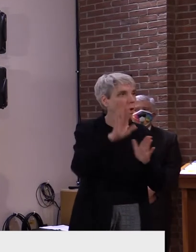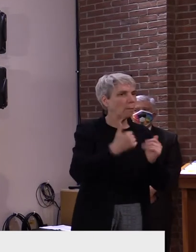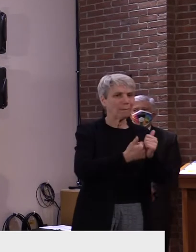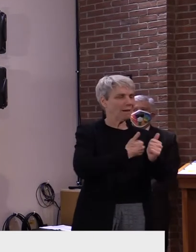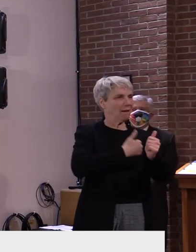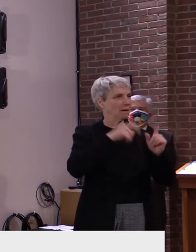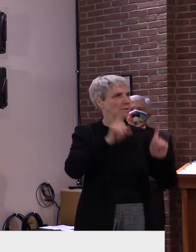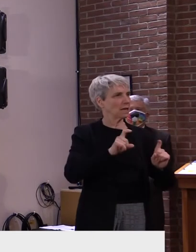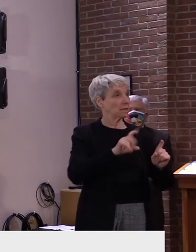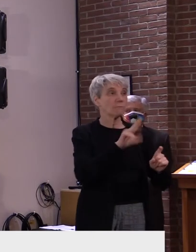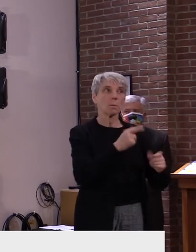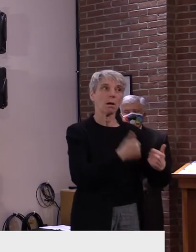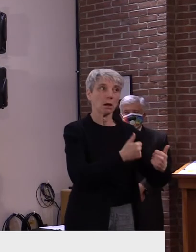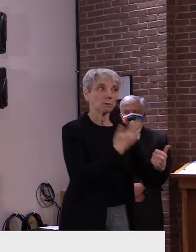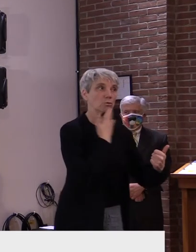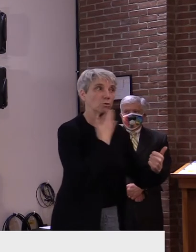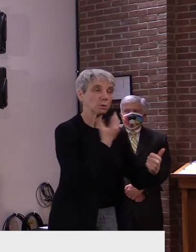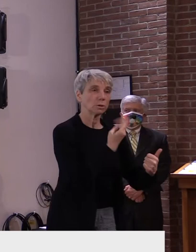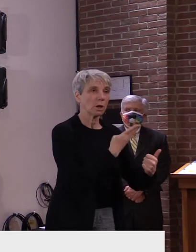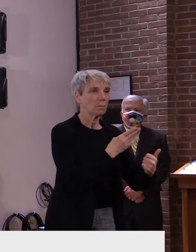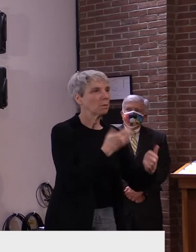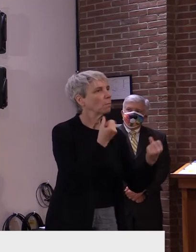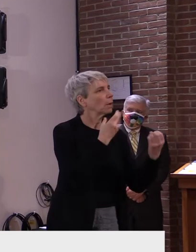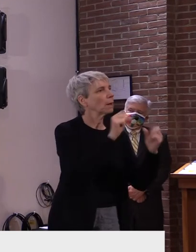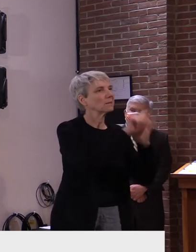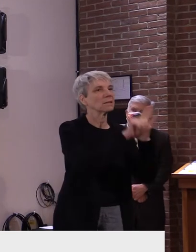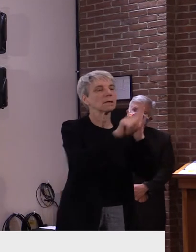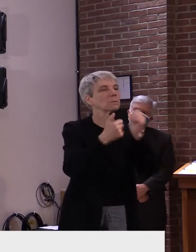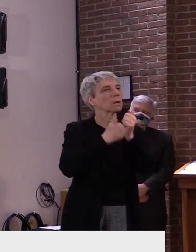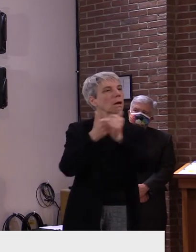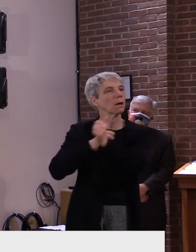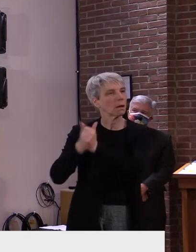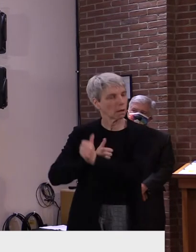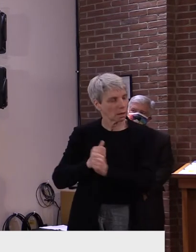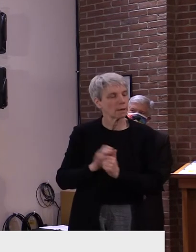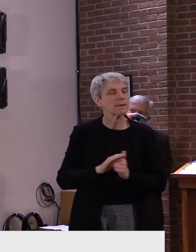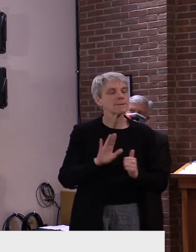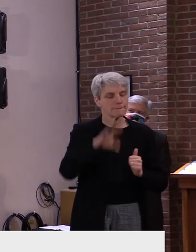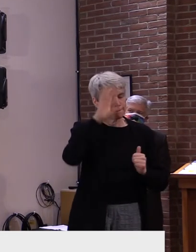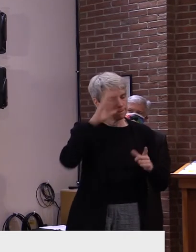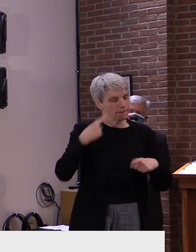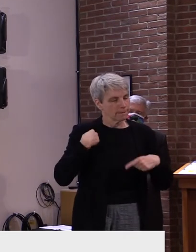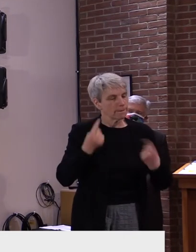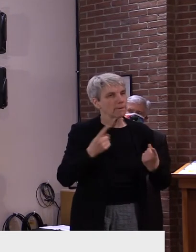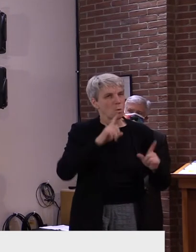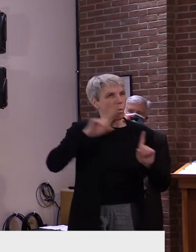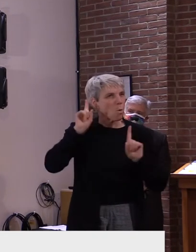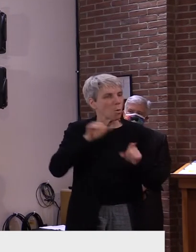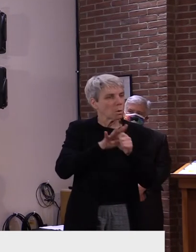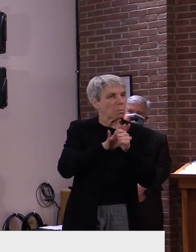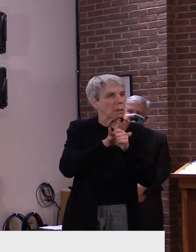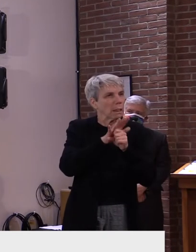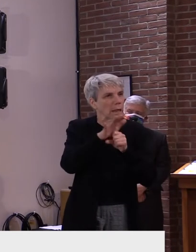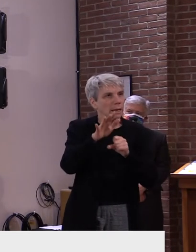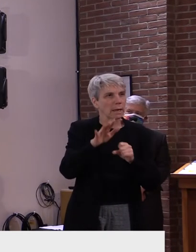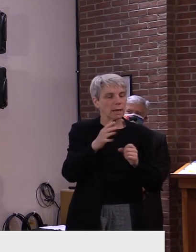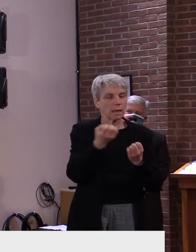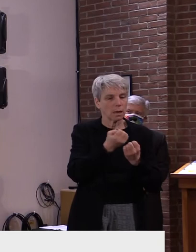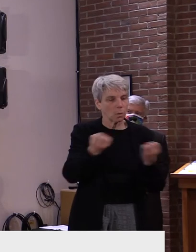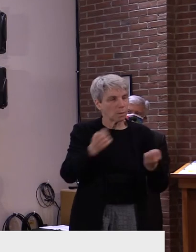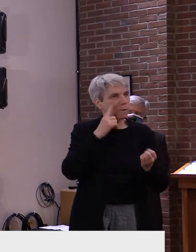discussed and all of our own testing stockpiles and supplies and strategies we've been using all along that with this additional